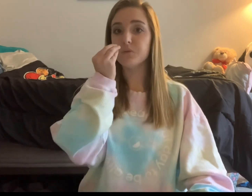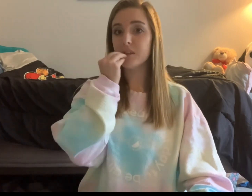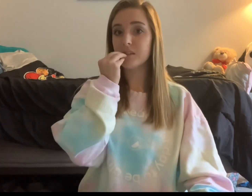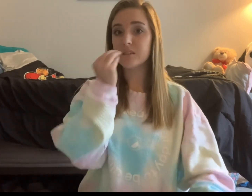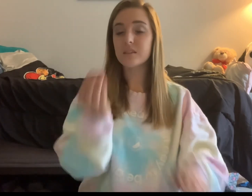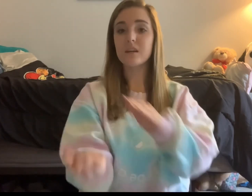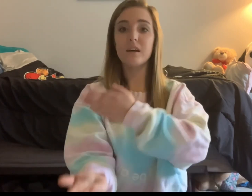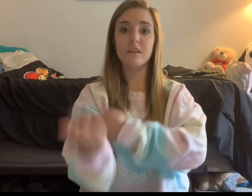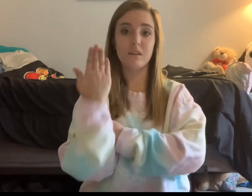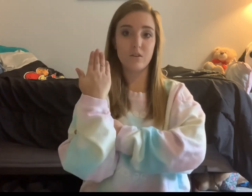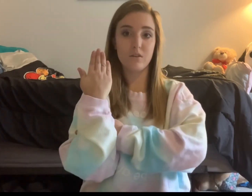eat and then up,